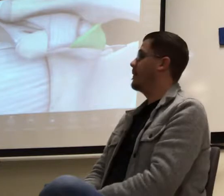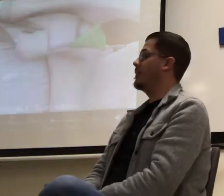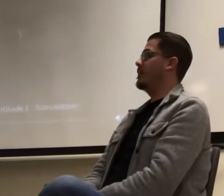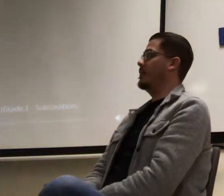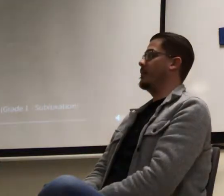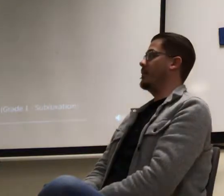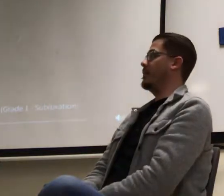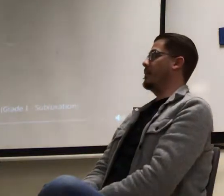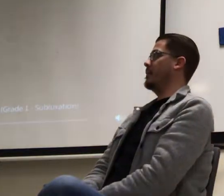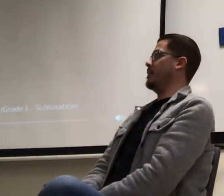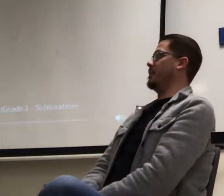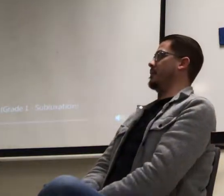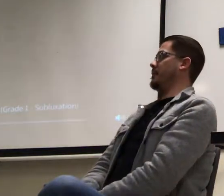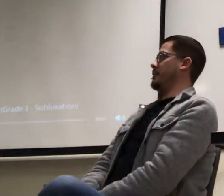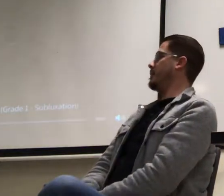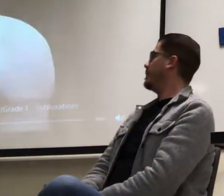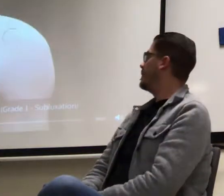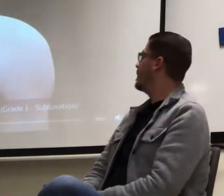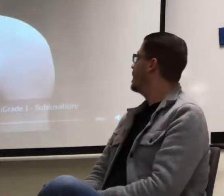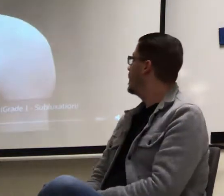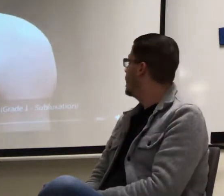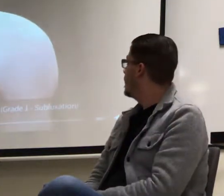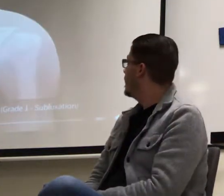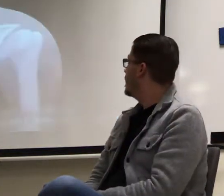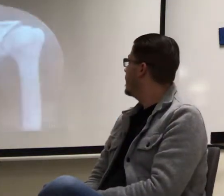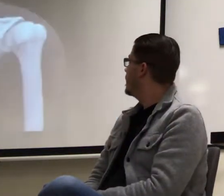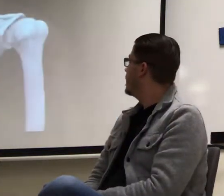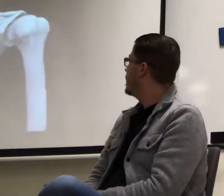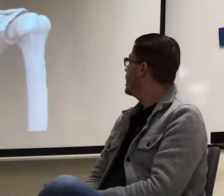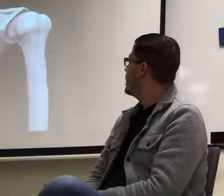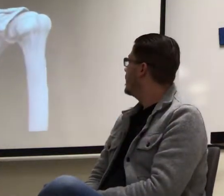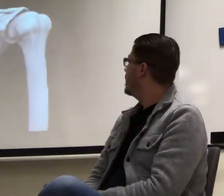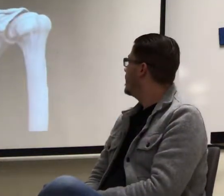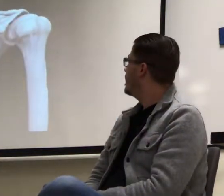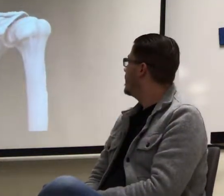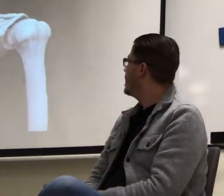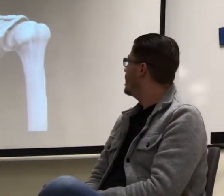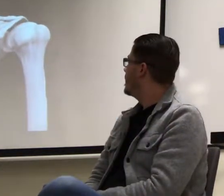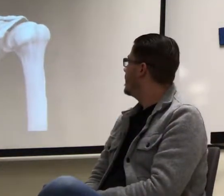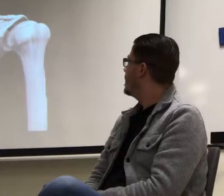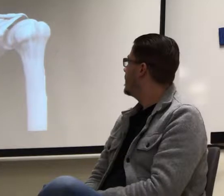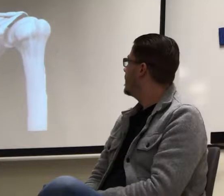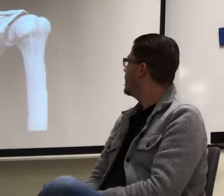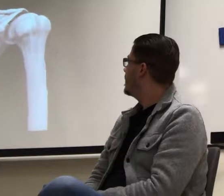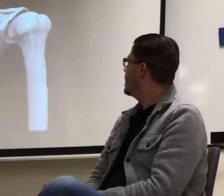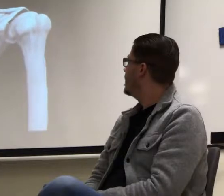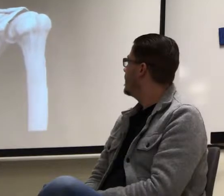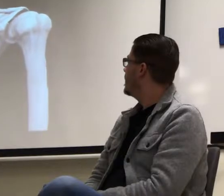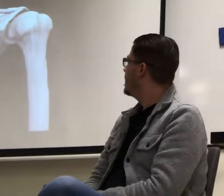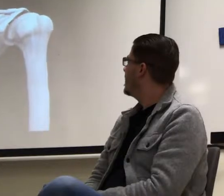For example, hold on, let me get the sound going here.